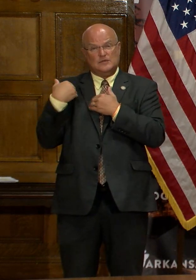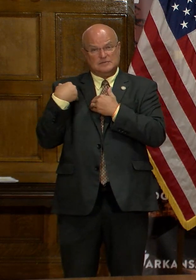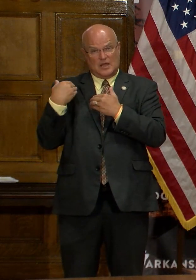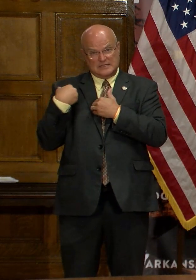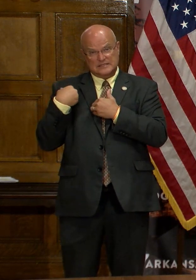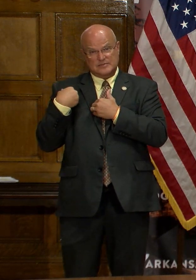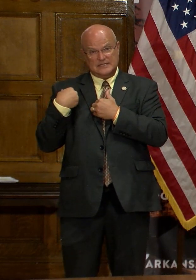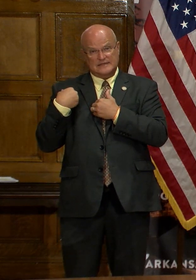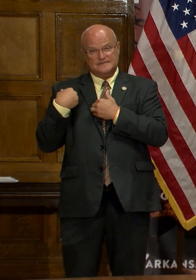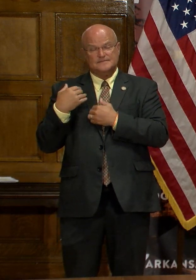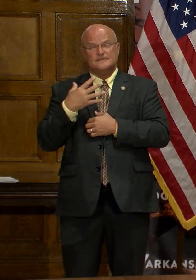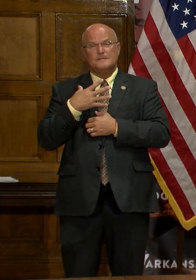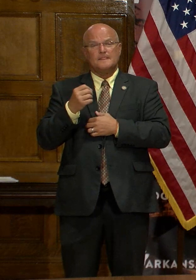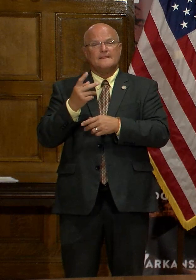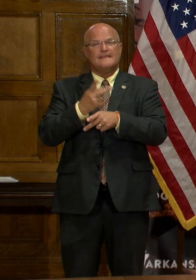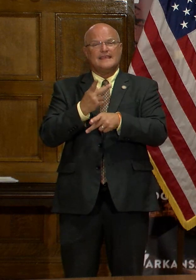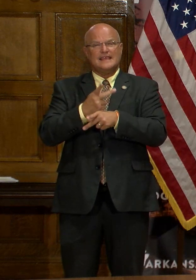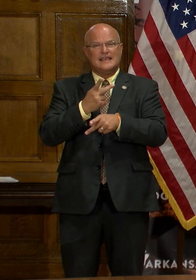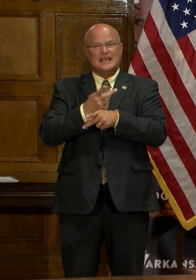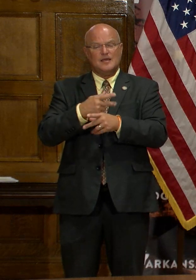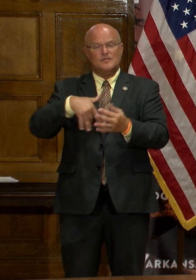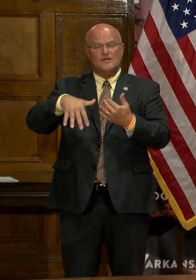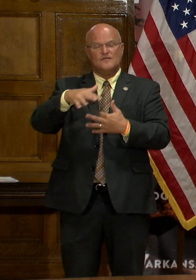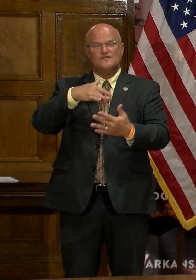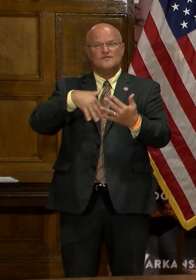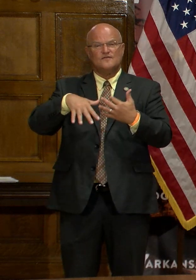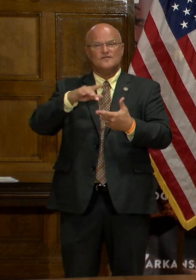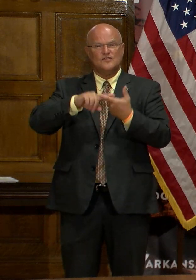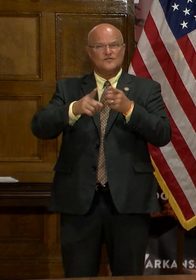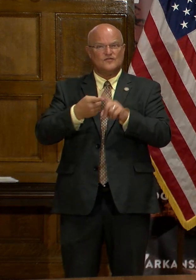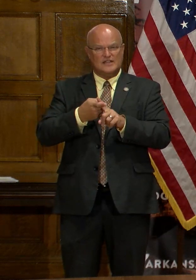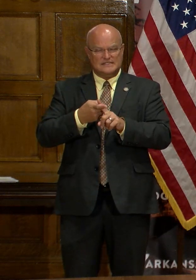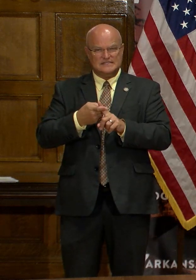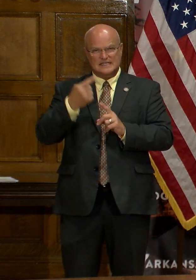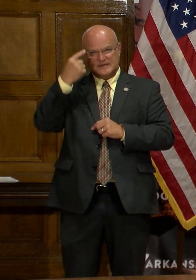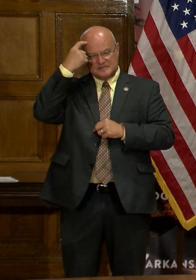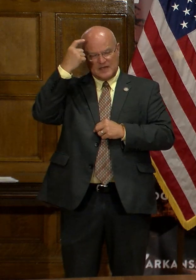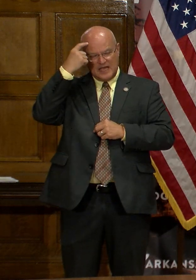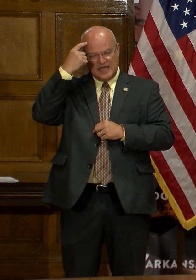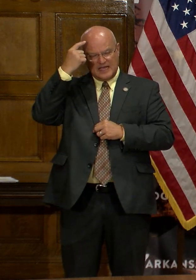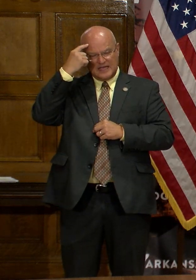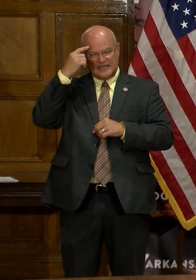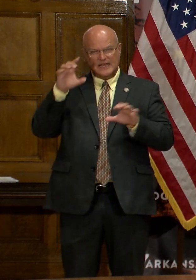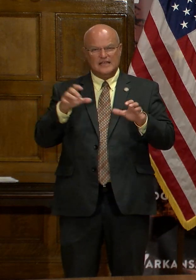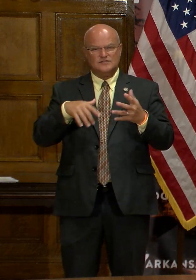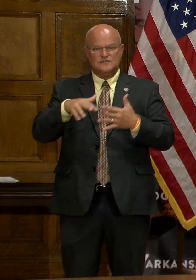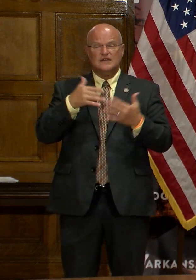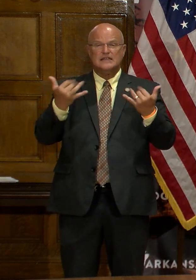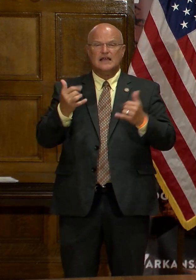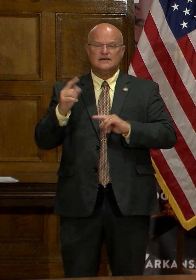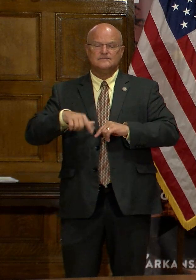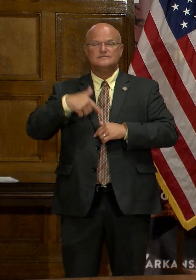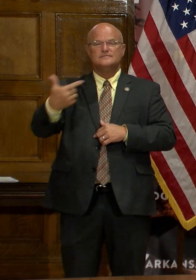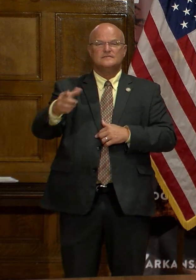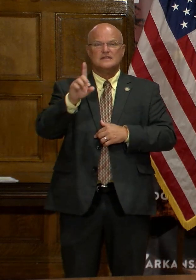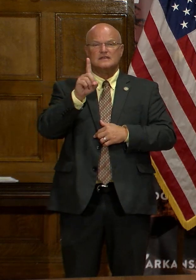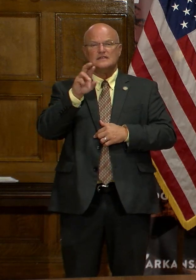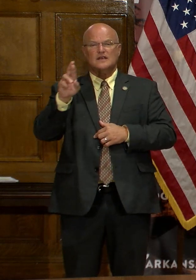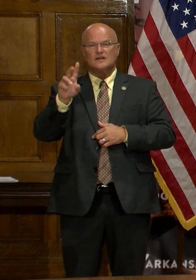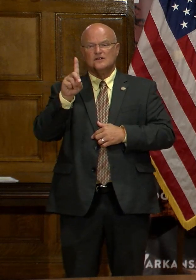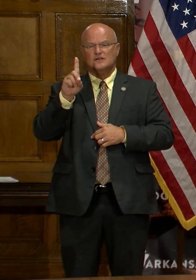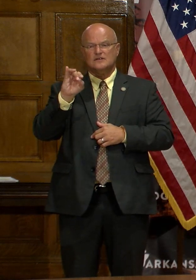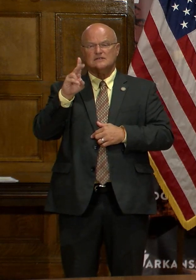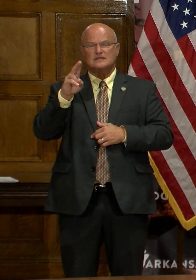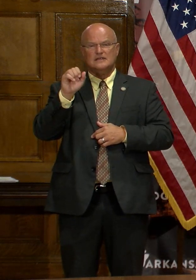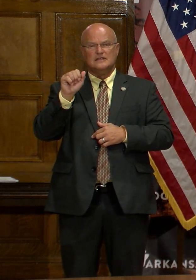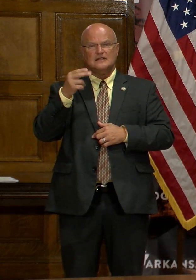responsibly, and keep your fellow citizens in mind as you do so. So I will turn this over to Dr. Dillehay to explain a little bit more about